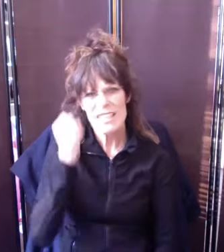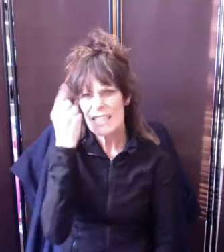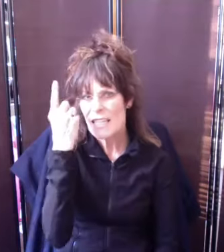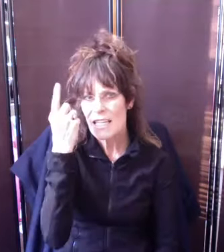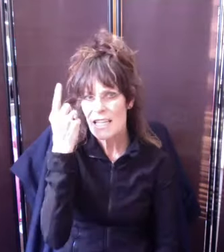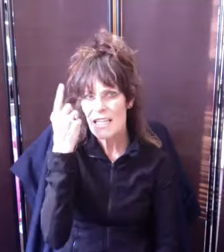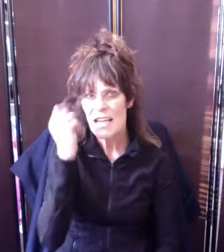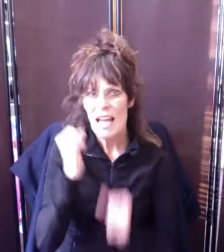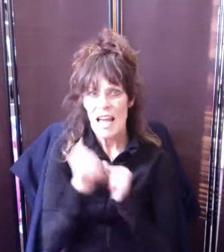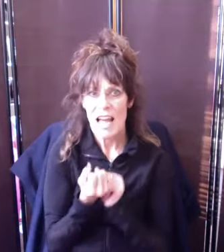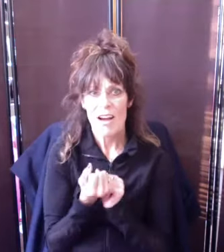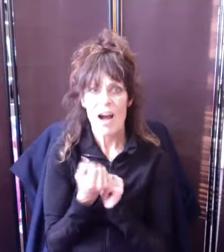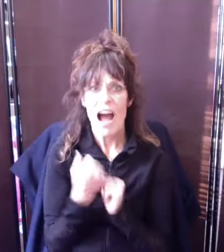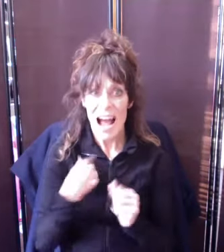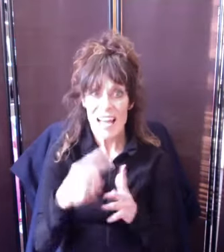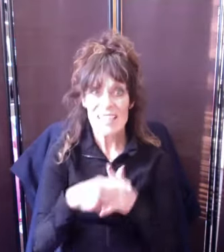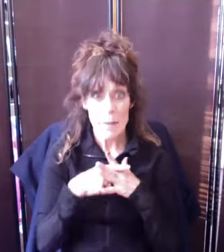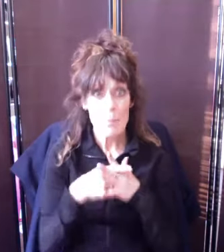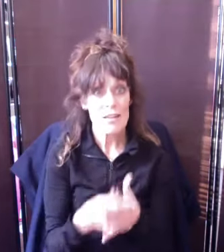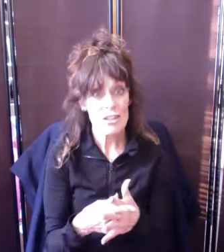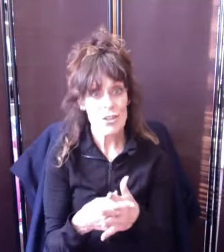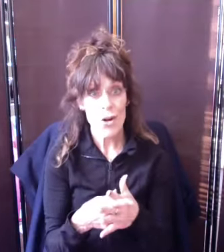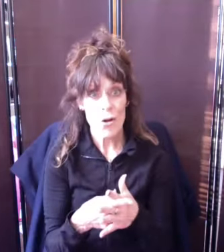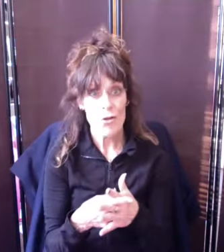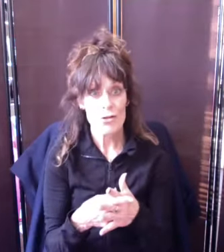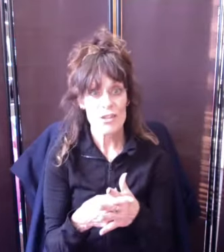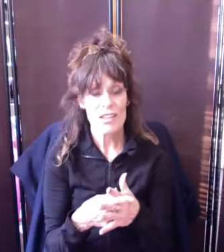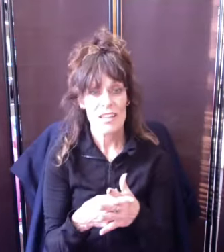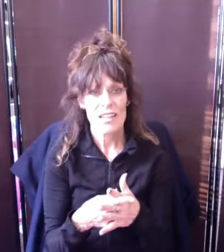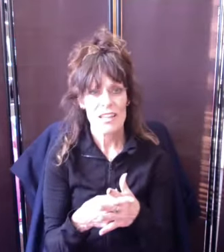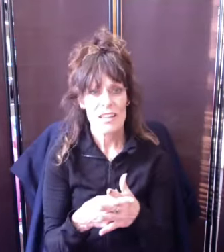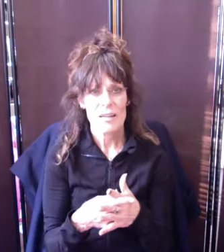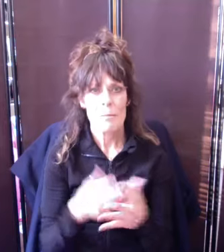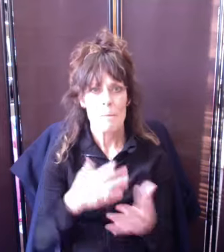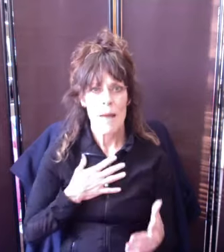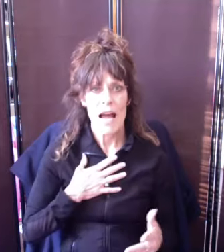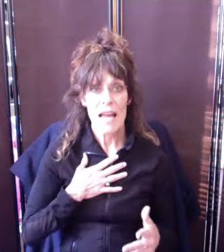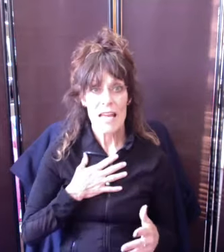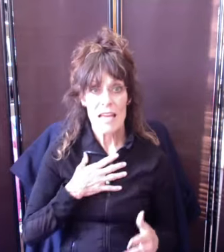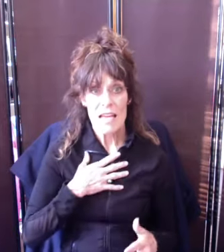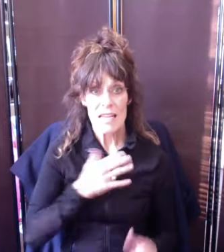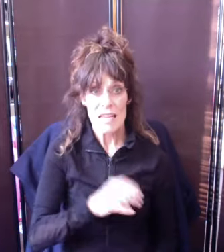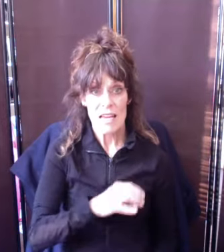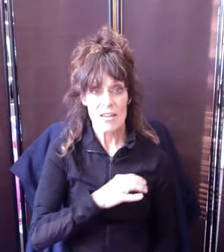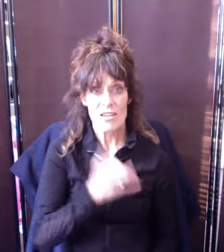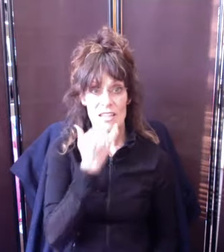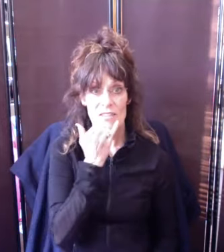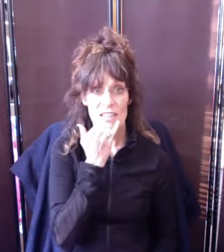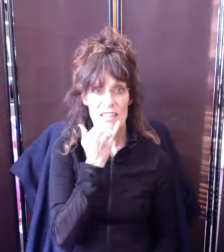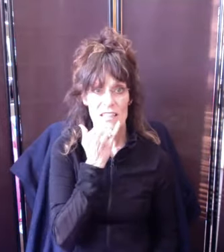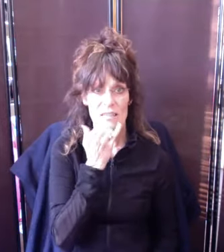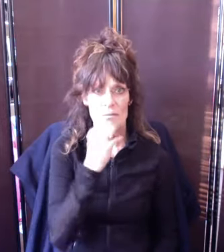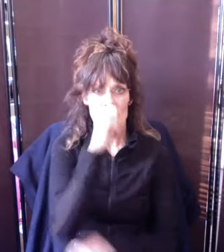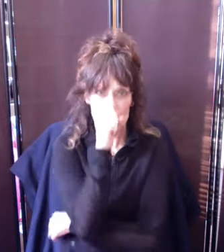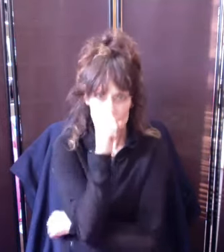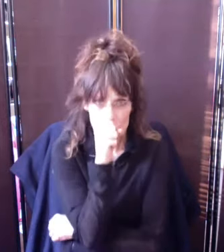toes of my fellows, right? Am I willing to, one of my big character defects is I don't speak up very well. I do not speak up